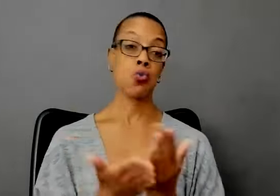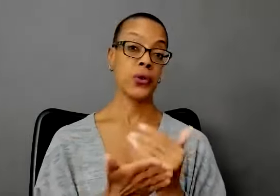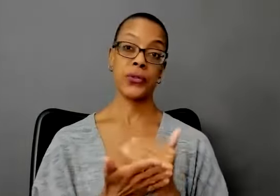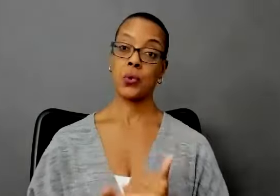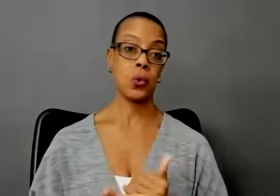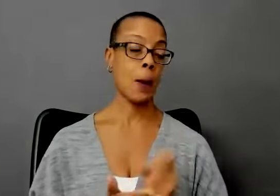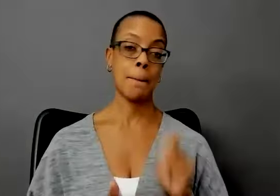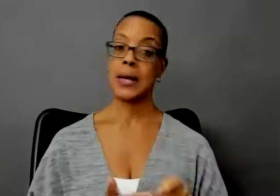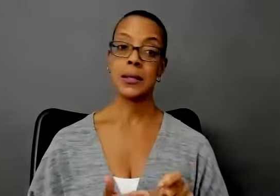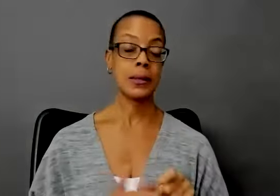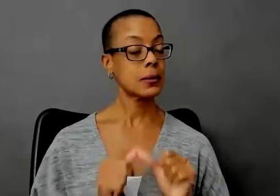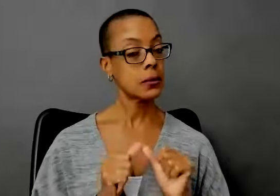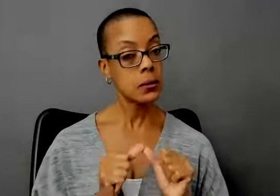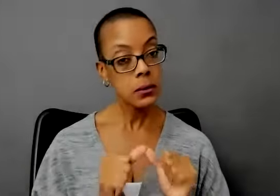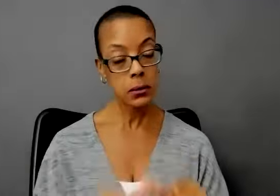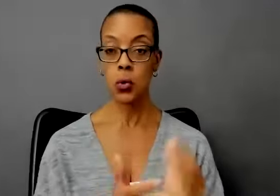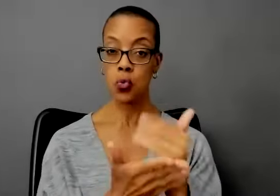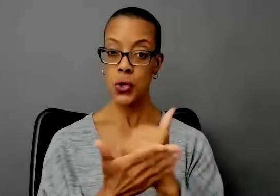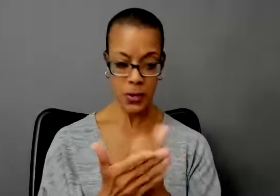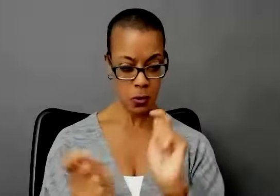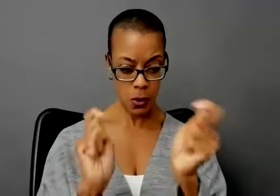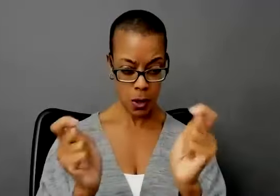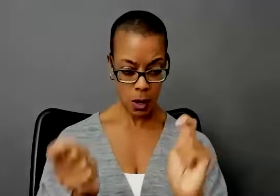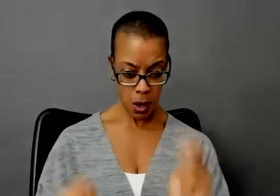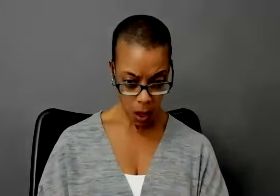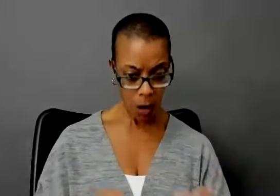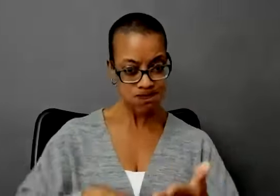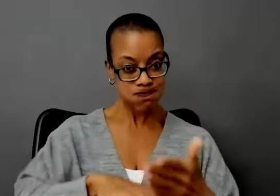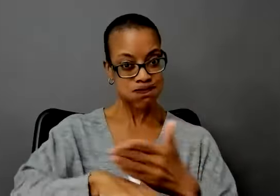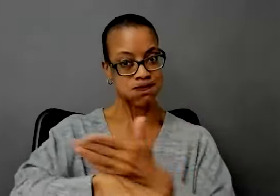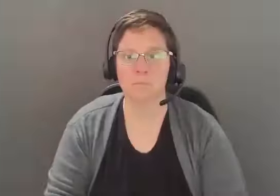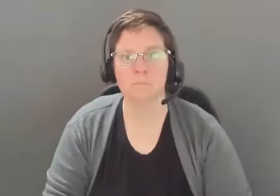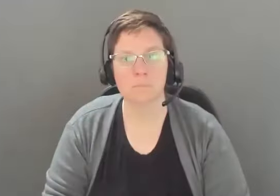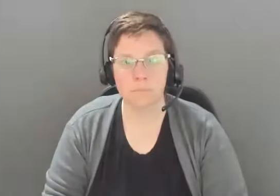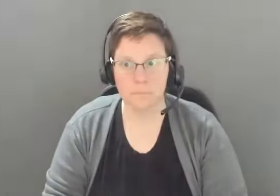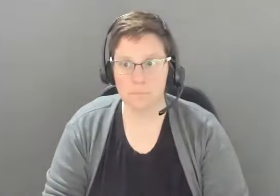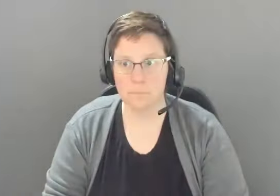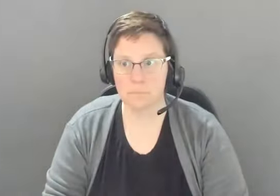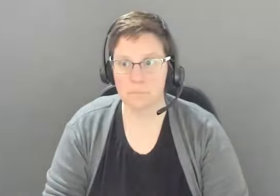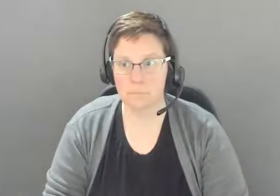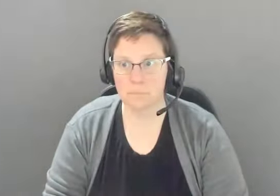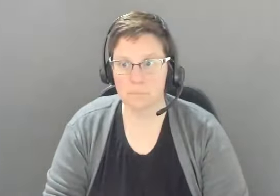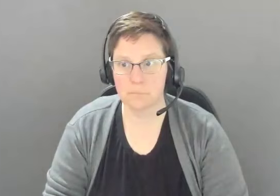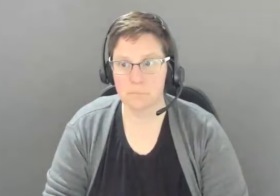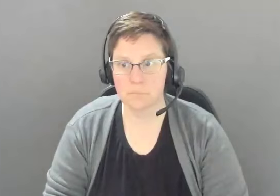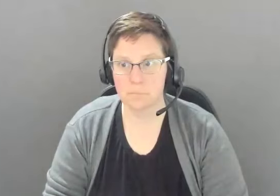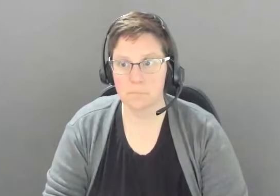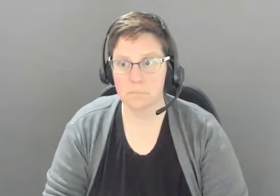Continuous review and improvement of publication ban laws are necessary to adapt to changing needs and